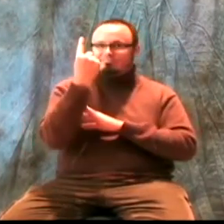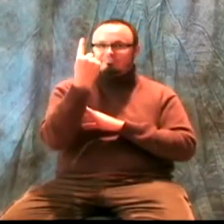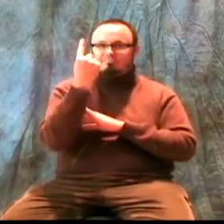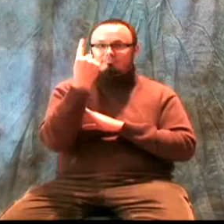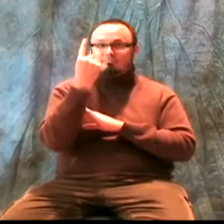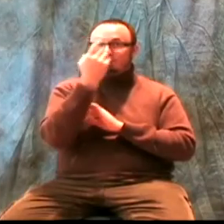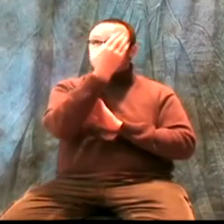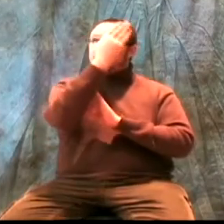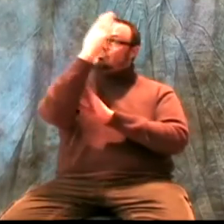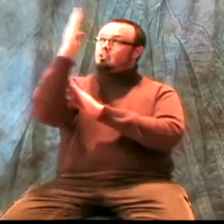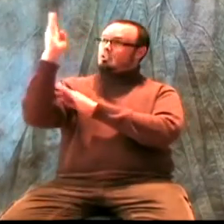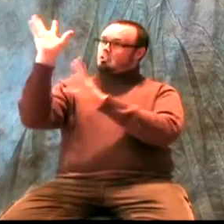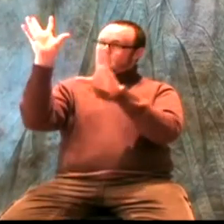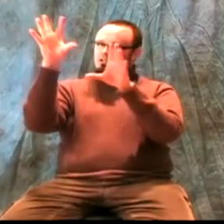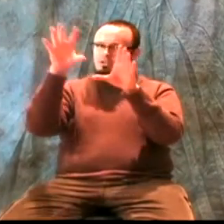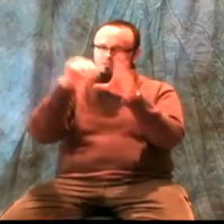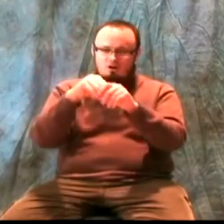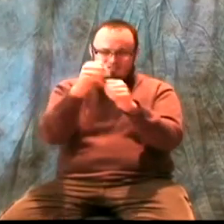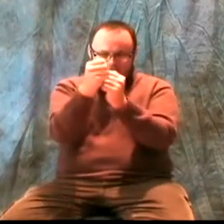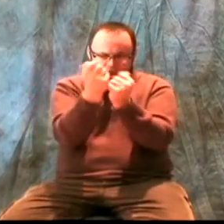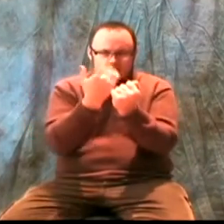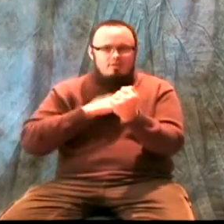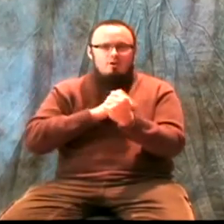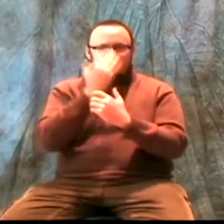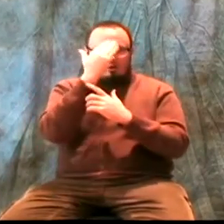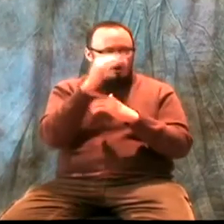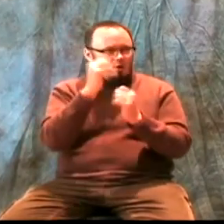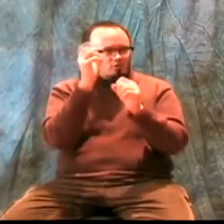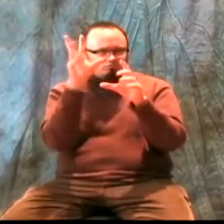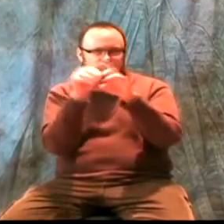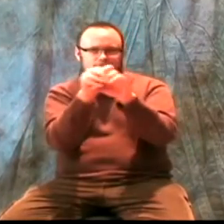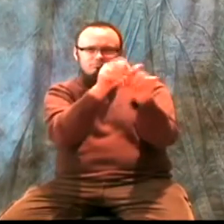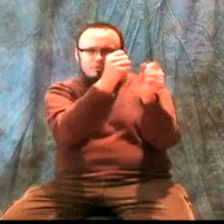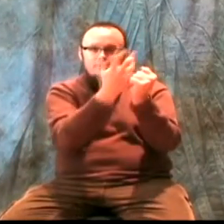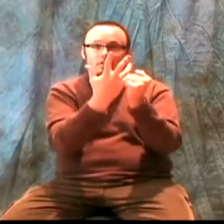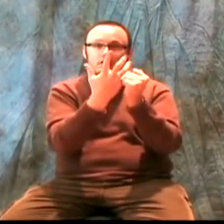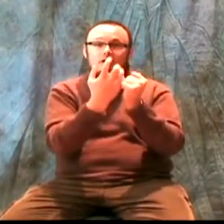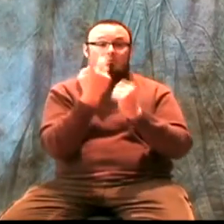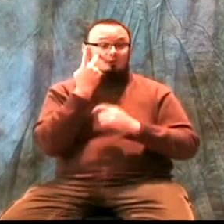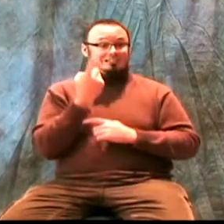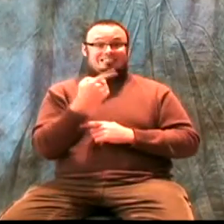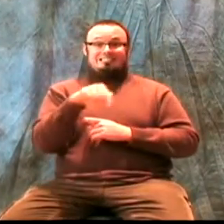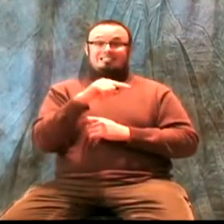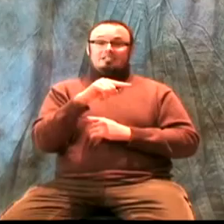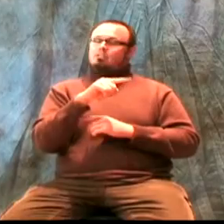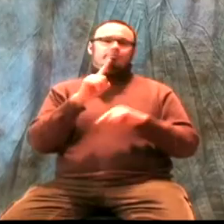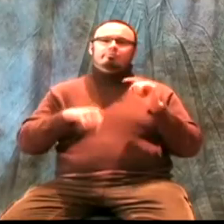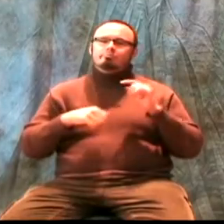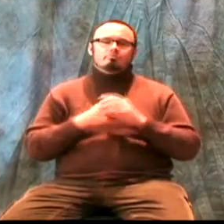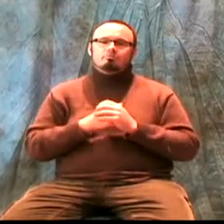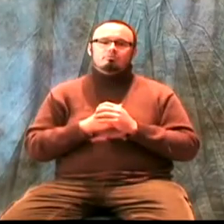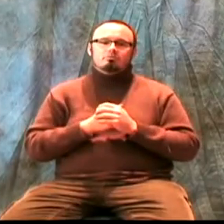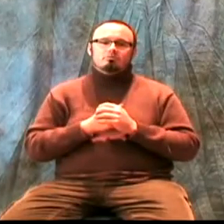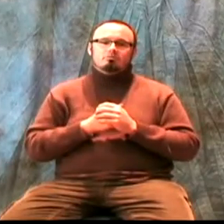immanent and part of everything we know, yet we cannot see him. To ponder him confounds the